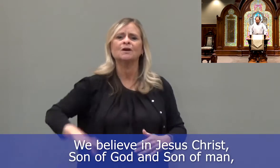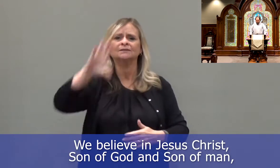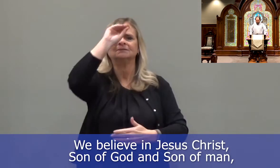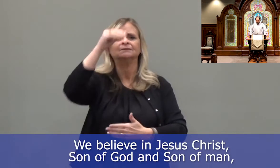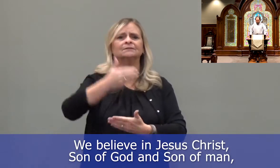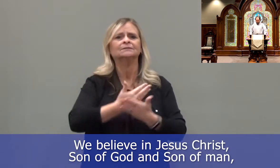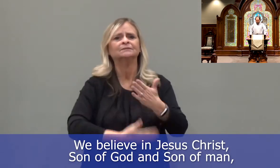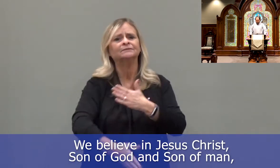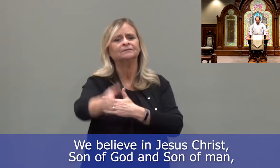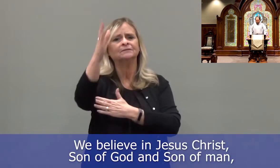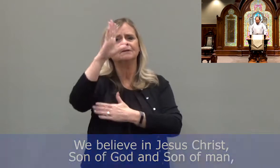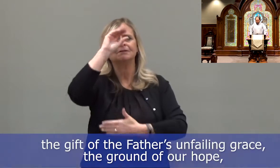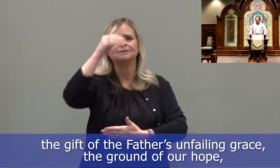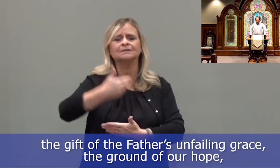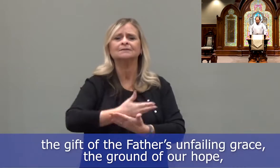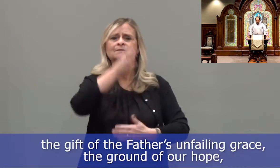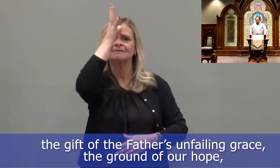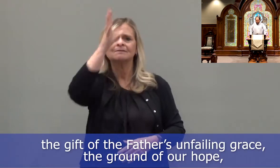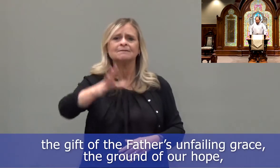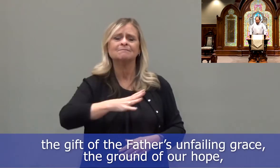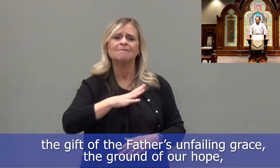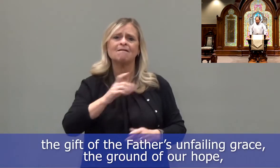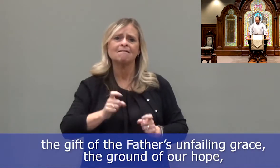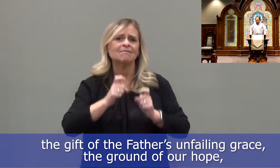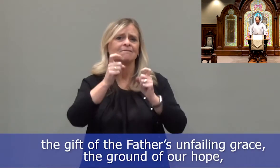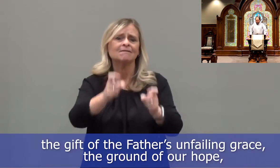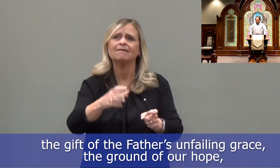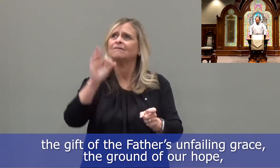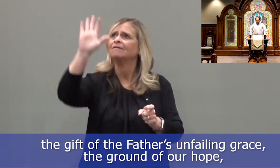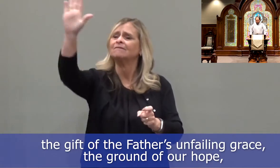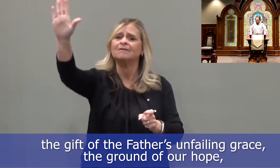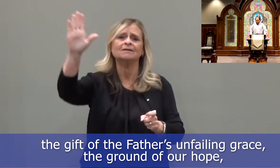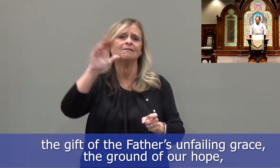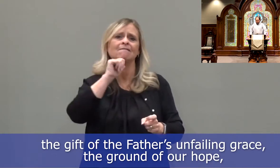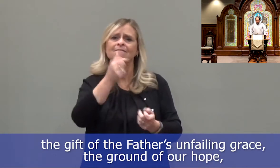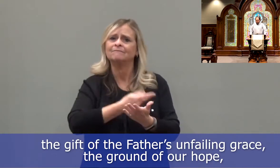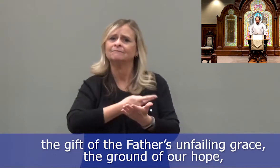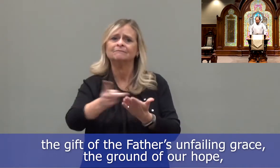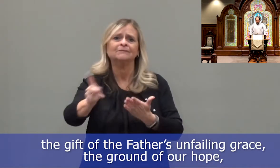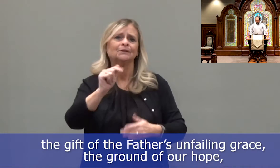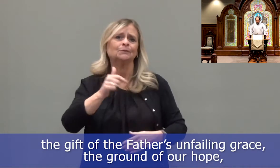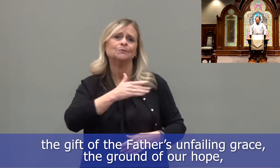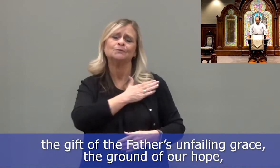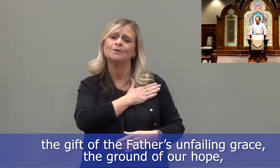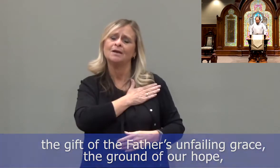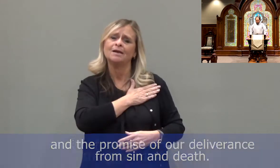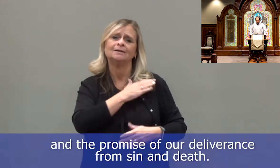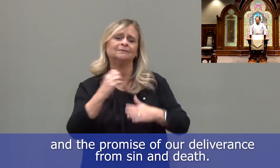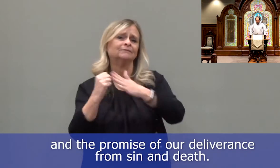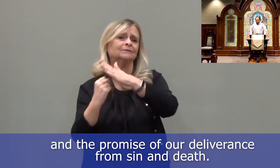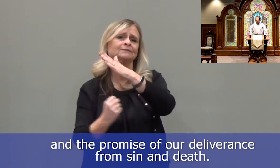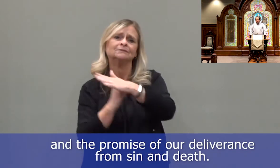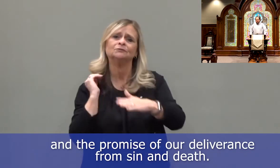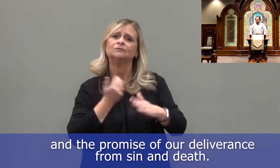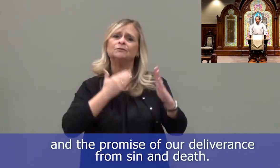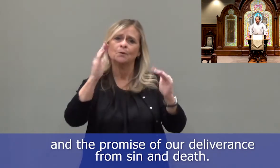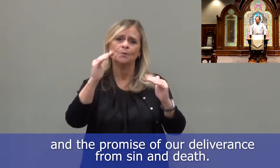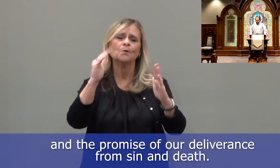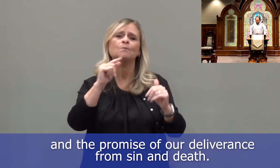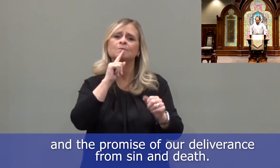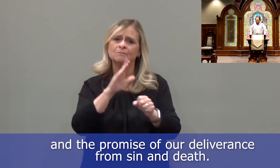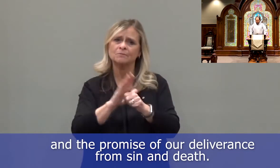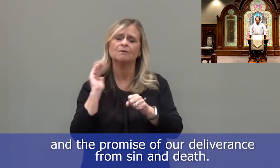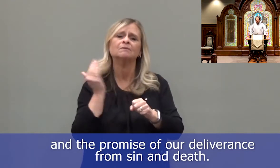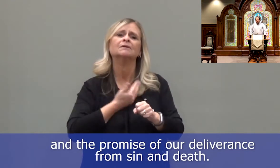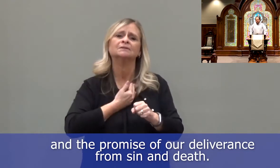of God and Son of Man, the gift of the Father's unfailing grace, the ground of our hope, and the promise of